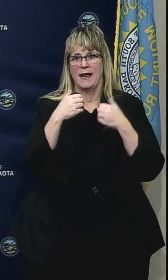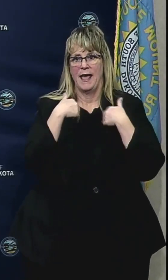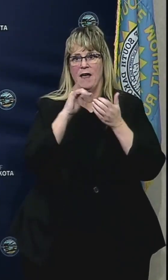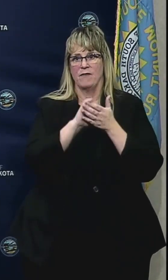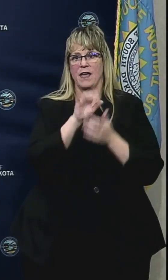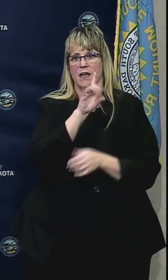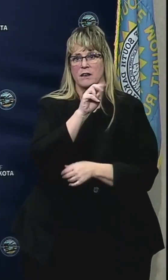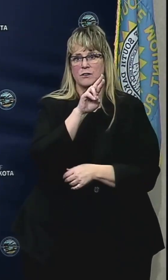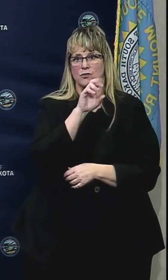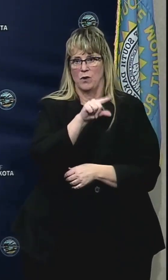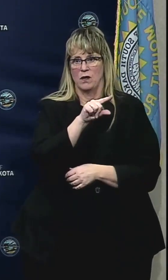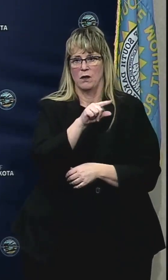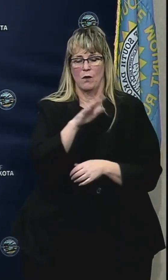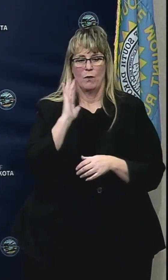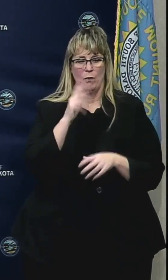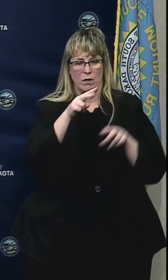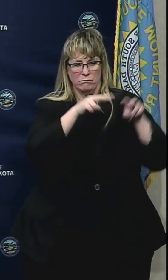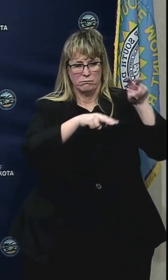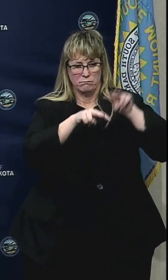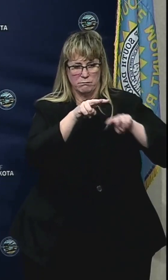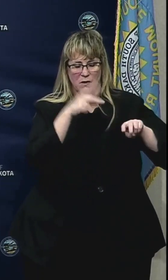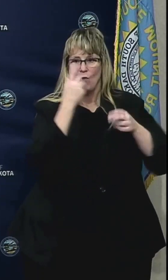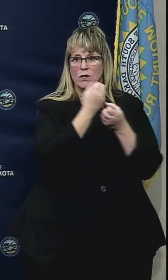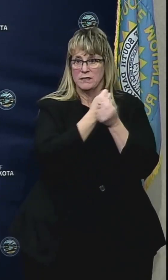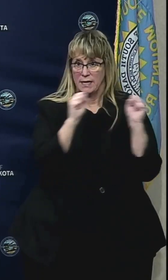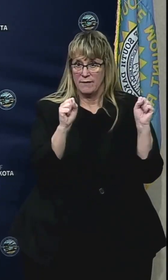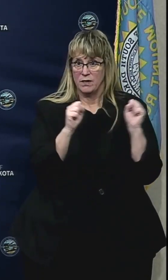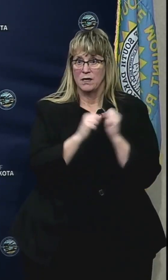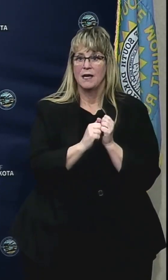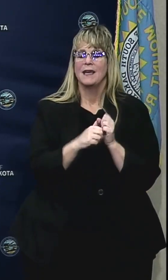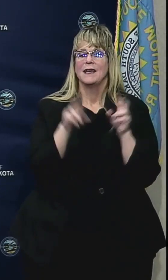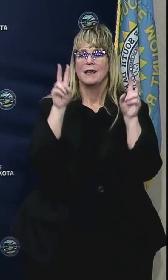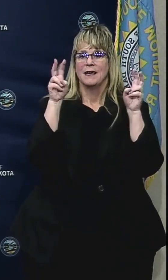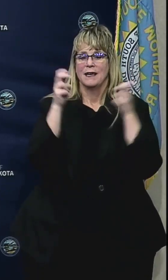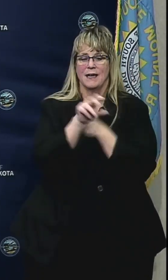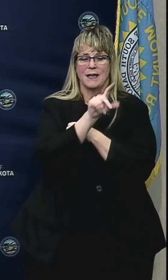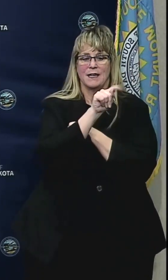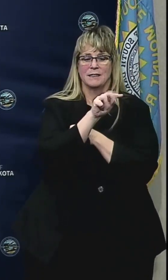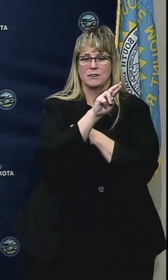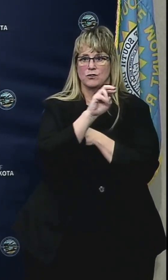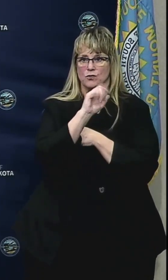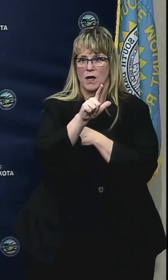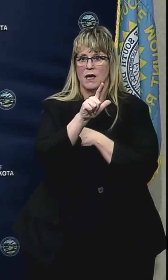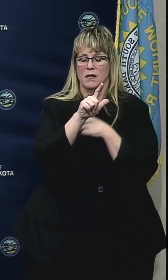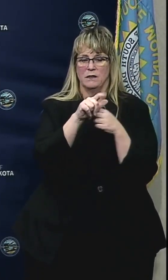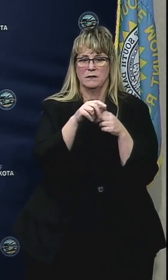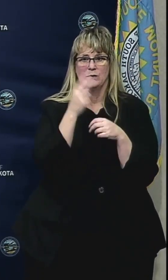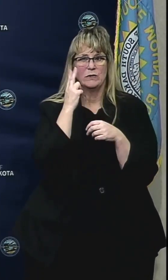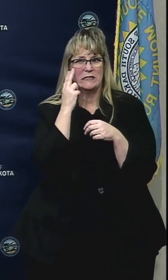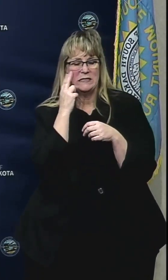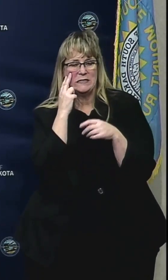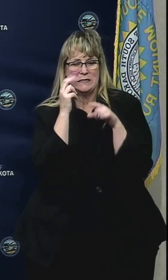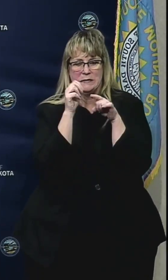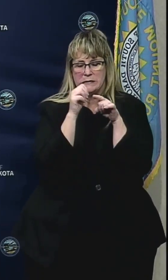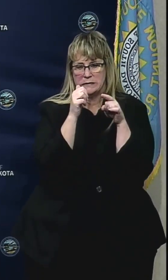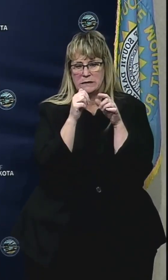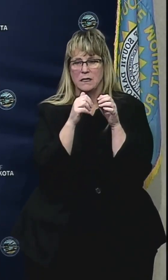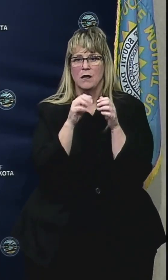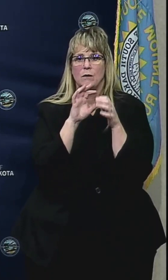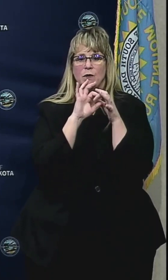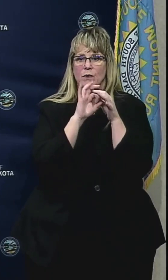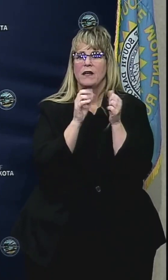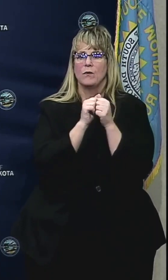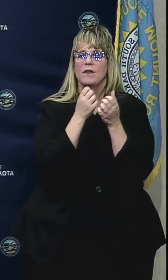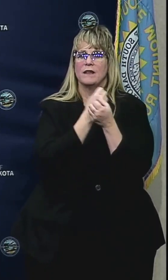drug. We will be monitoring for safety. It is a trial. It is a clinical trial, and so all of the rules around safety